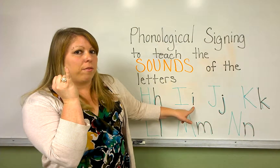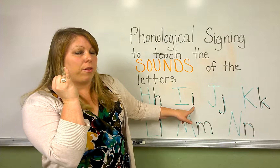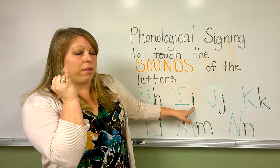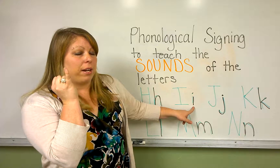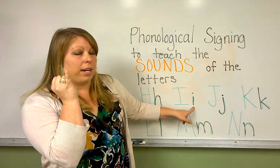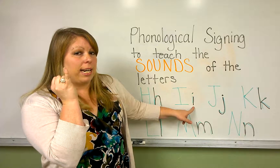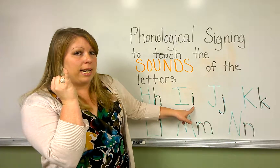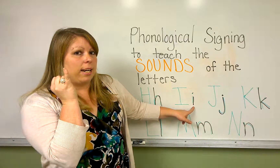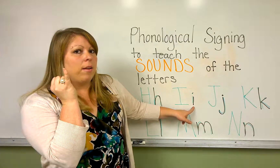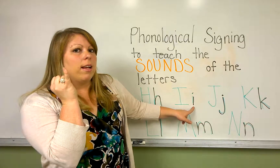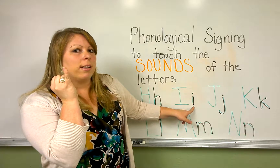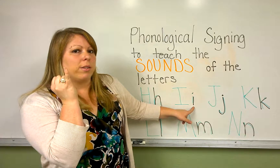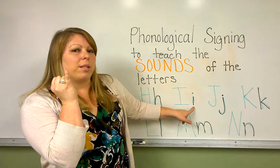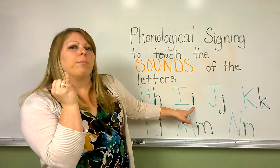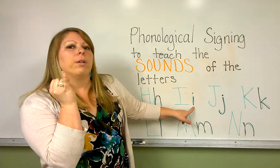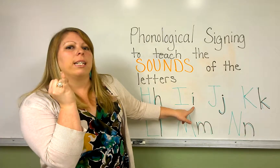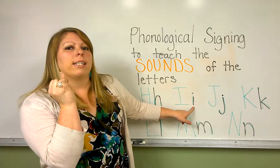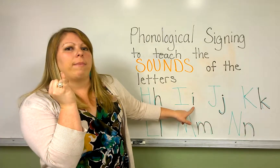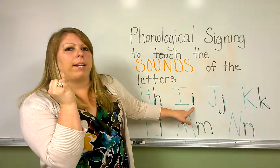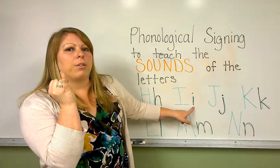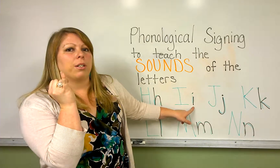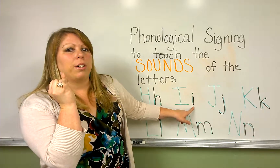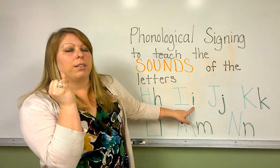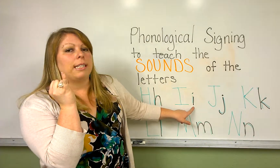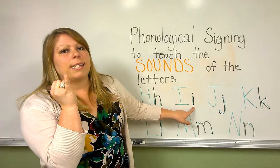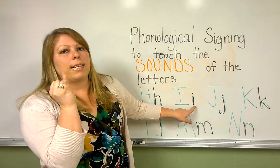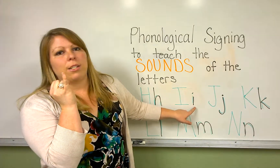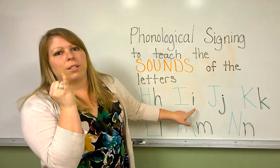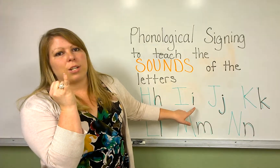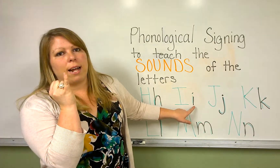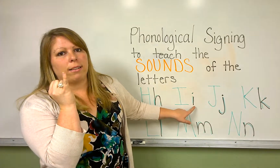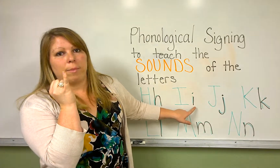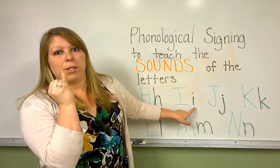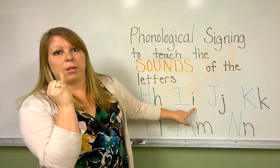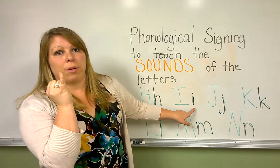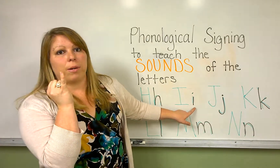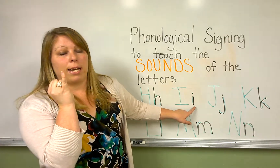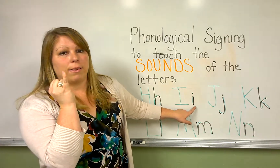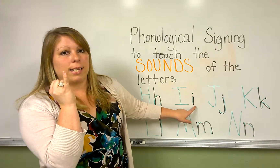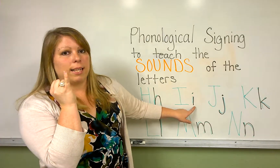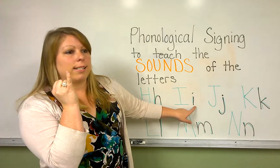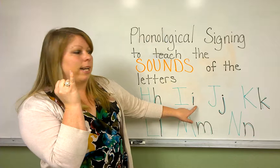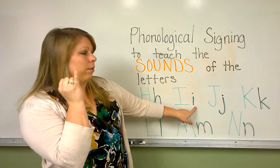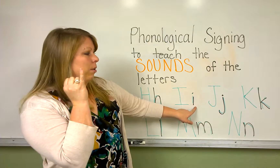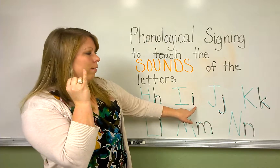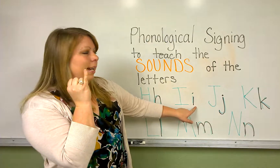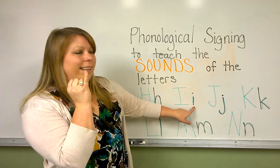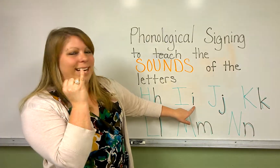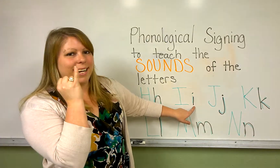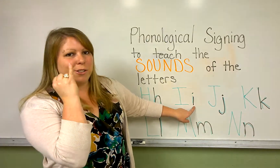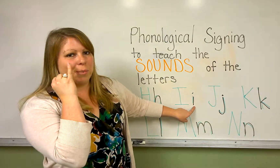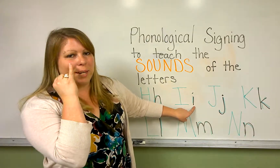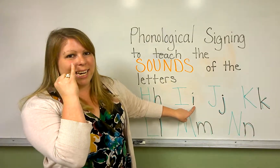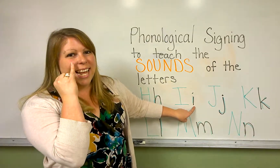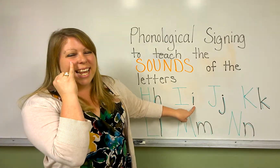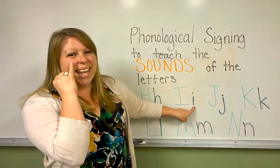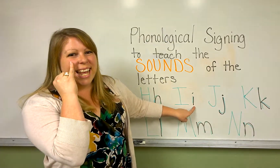for the letter E, so it's important to make sure you're listening to your child and make sure they're pronouncing the sound correctly. It should be